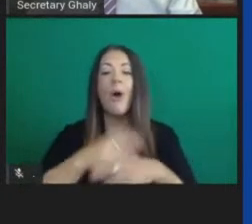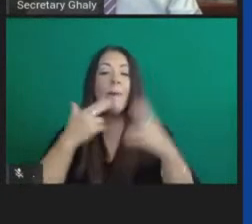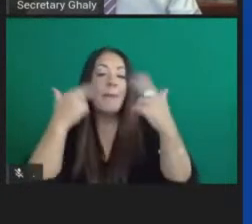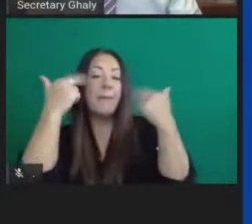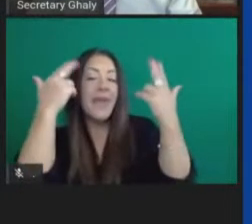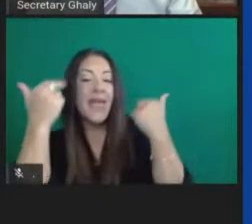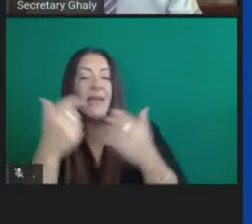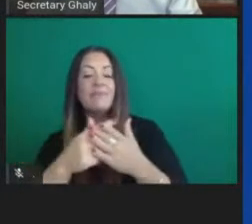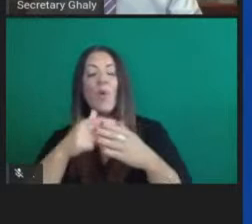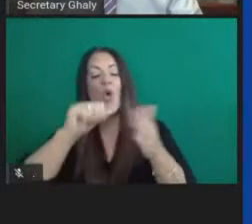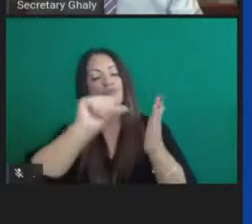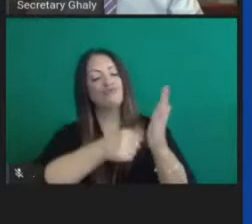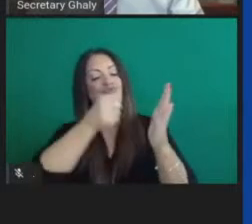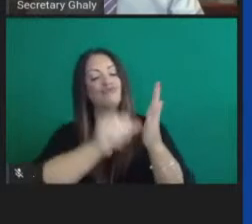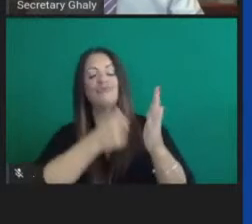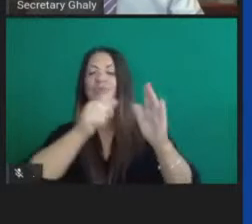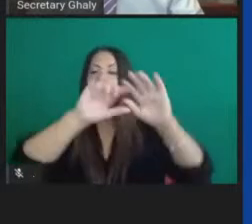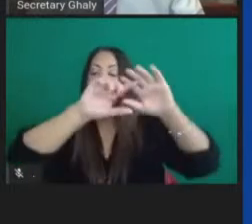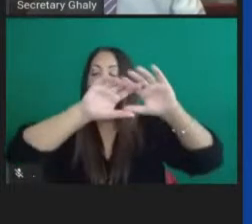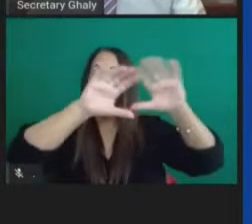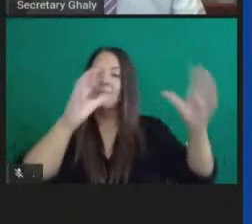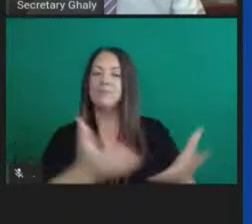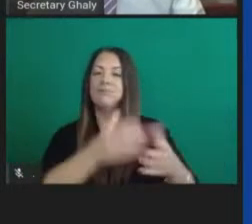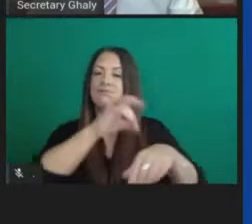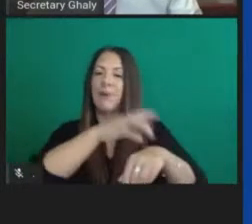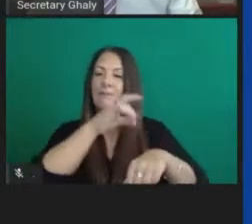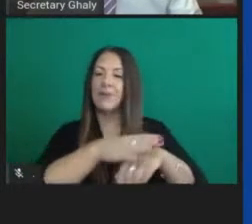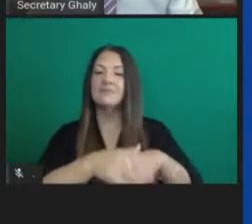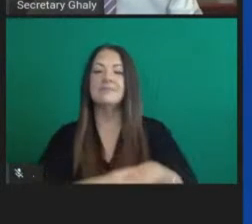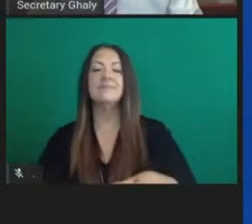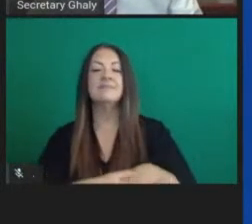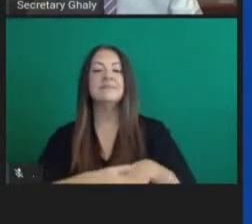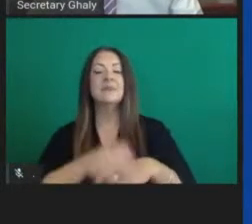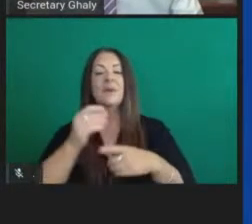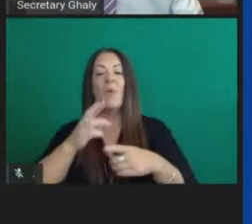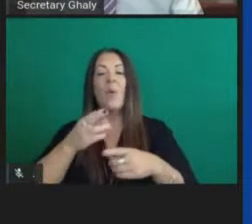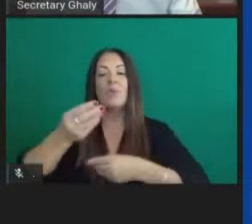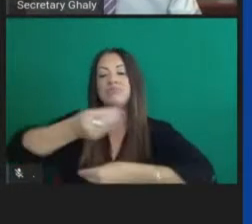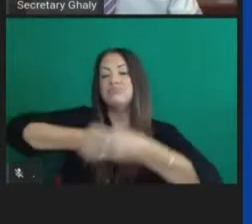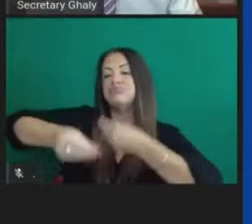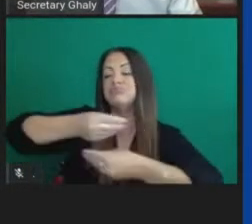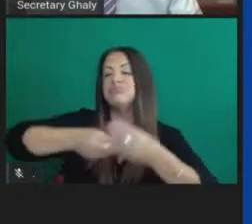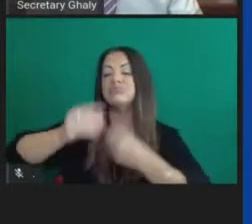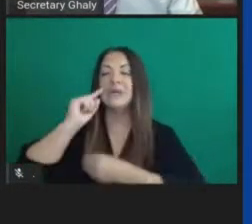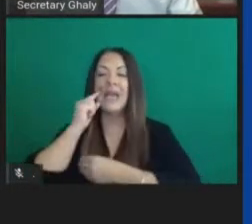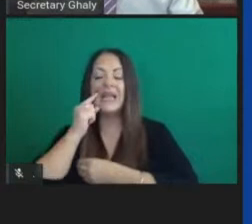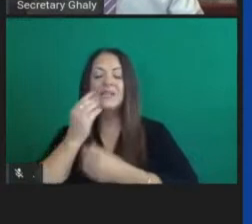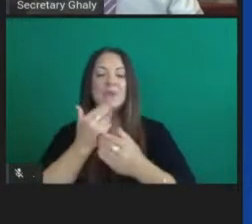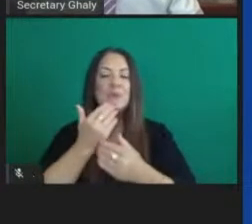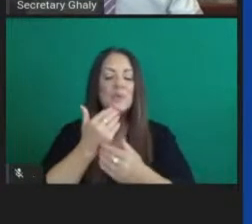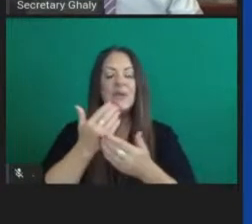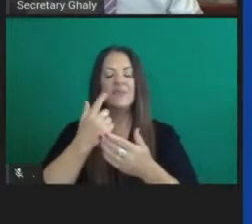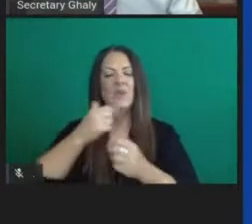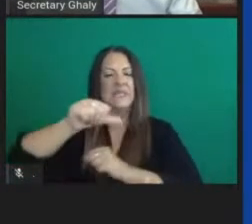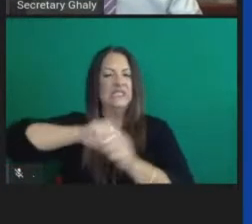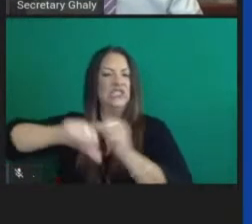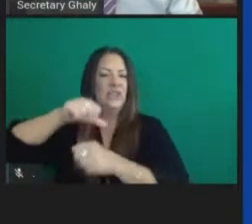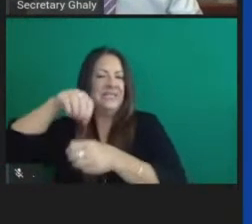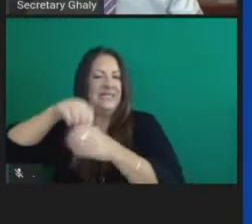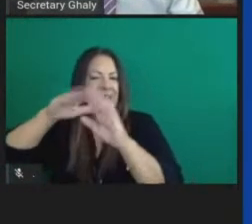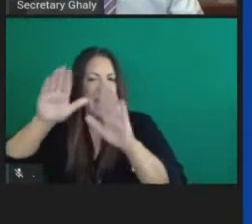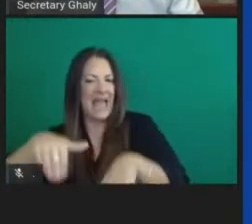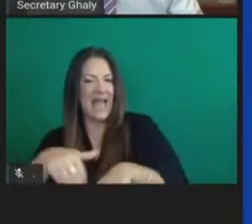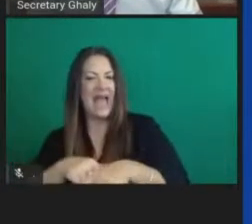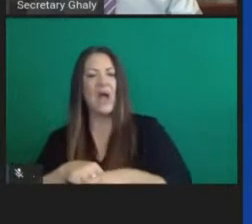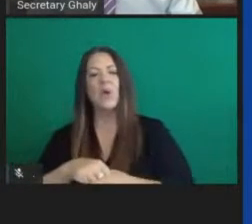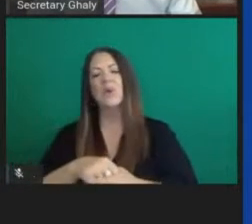that match your Halloween costume, sharing treats with your households. My kids are certainly asking how much candy,